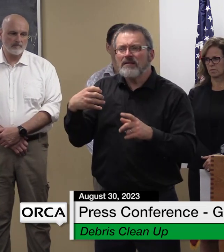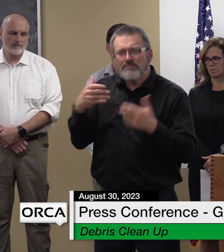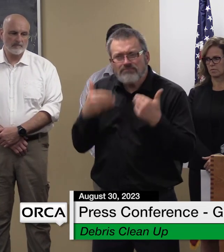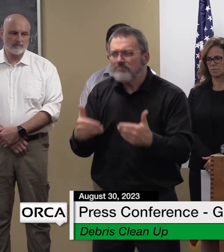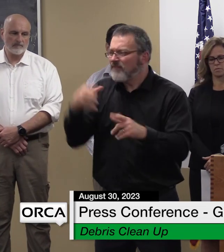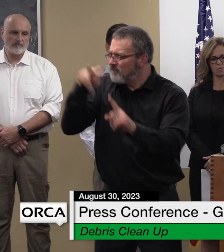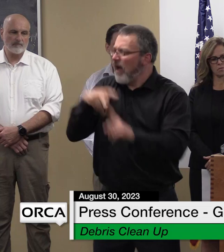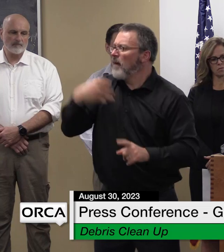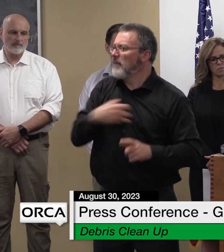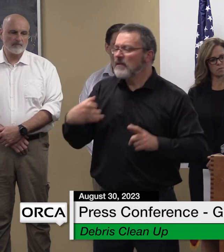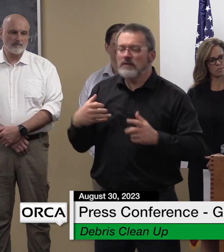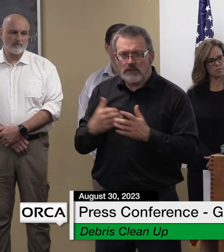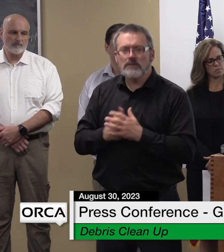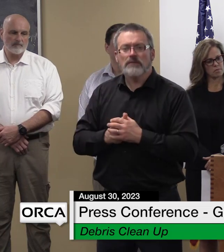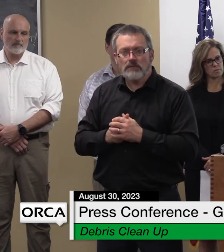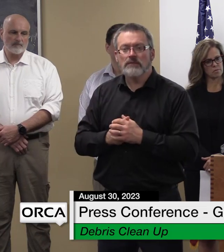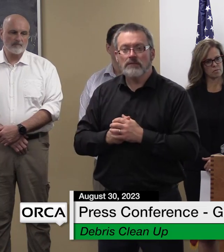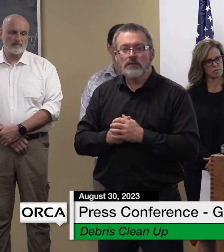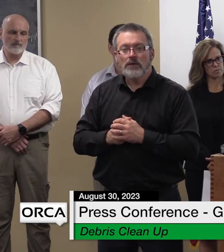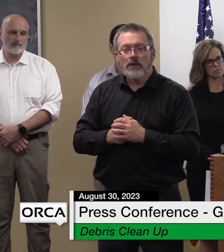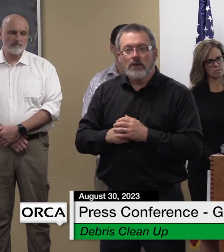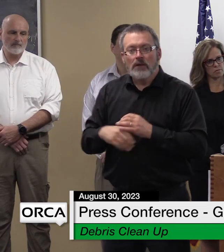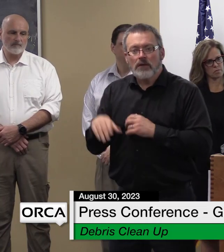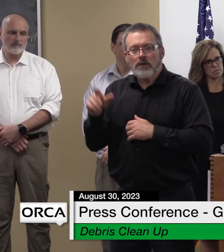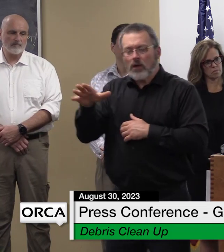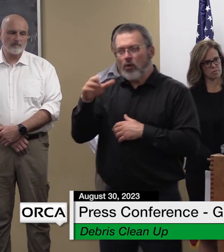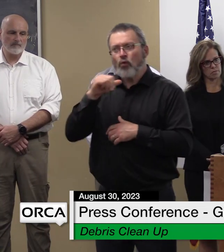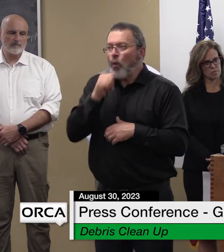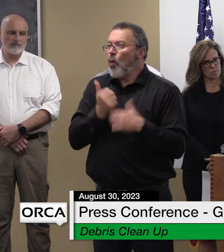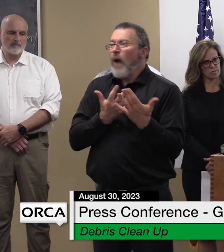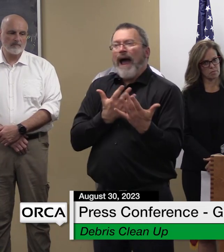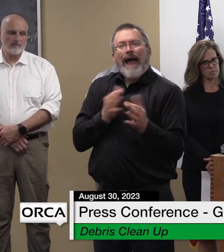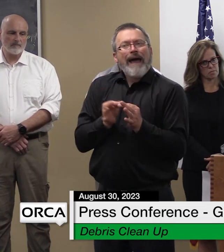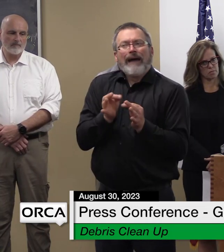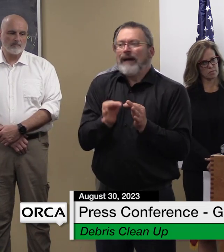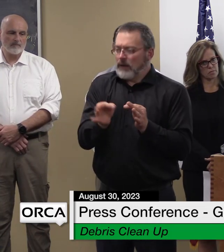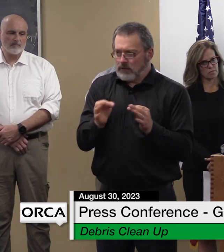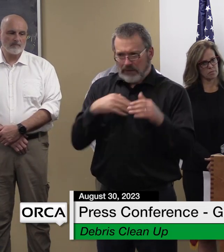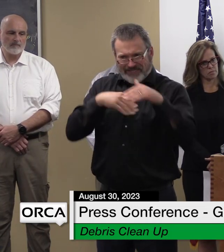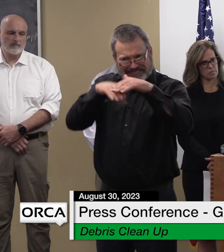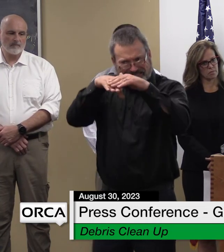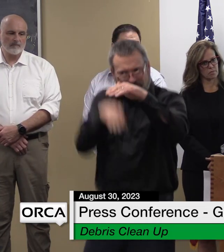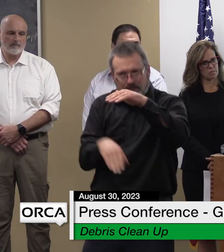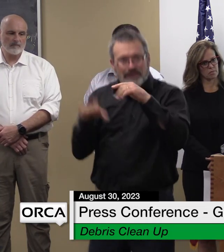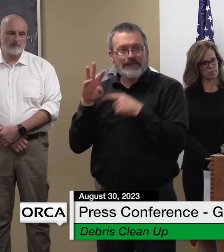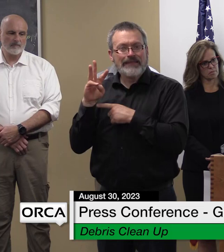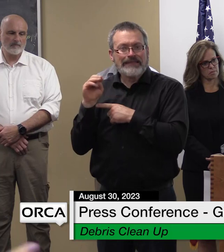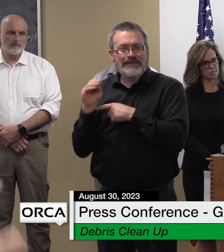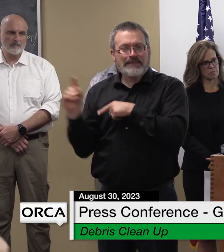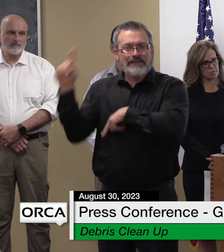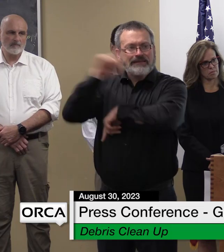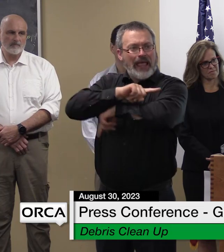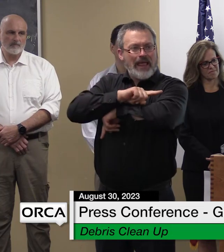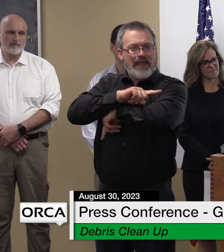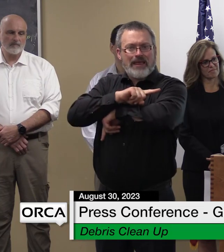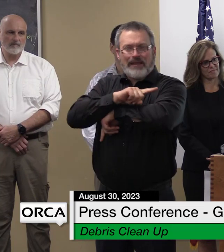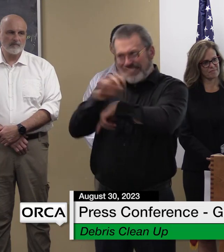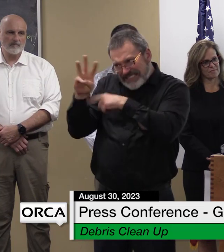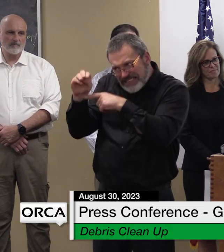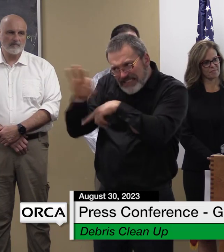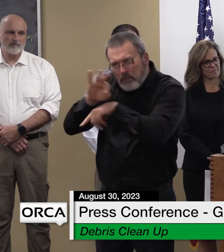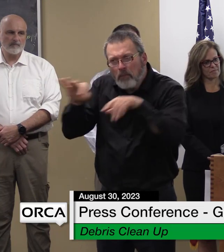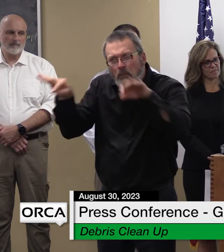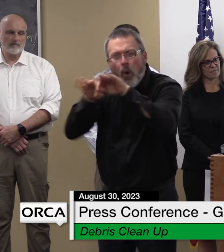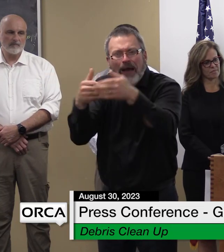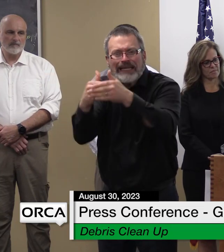Appeals should be made within 60 days of the date of their notification letter. So if they get a letter, it says, hey, you're not eligible for